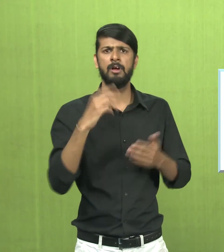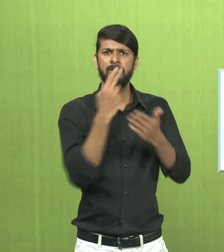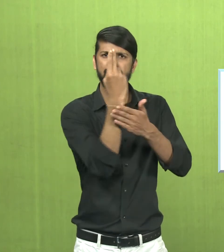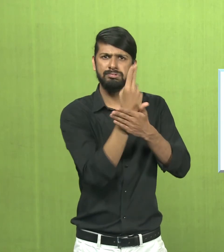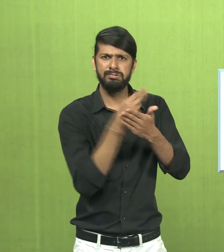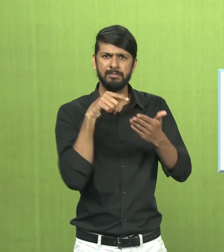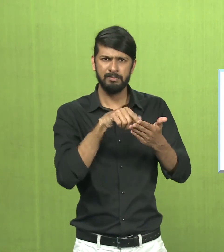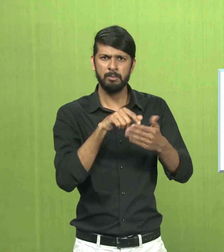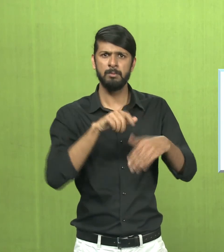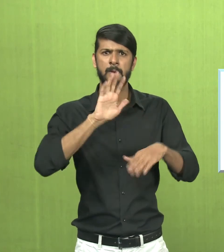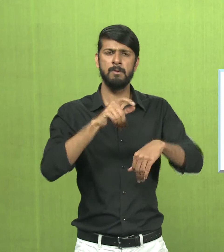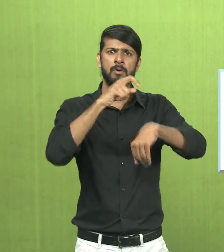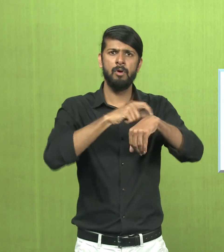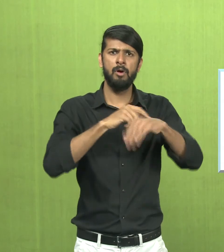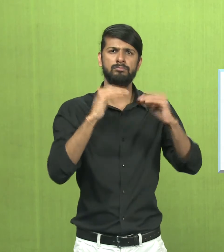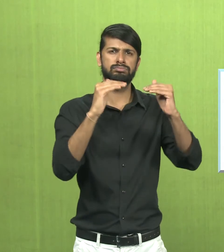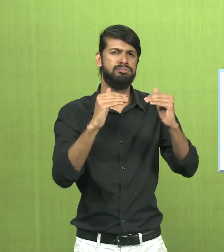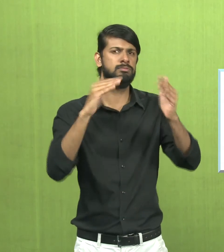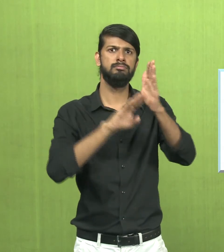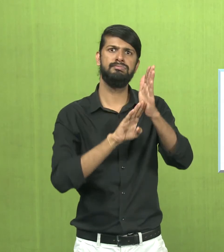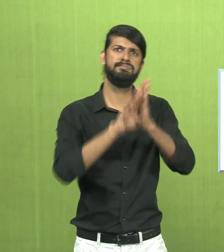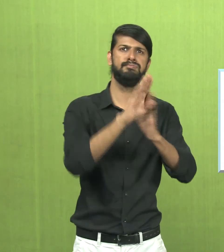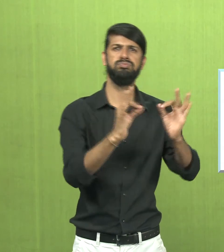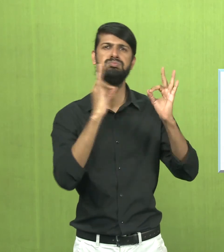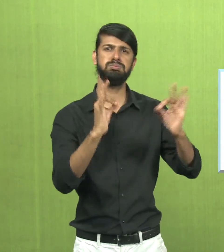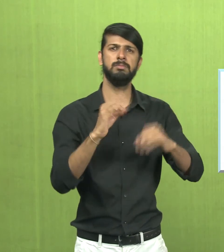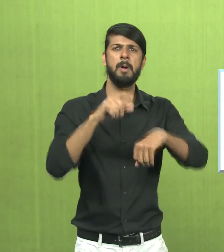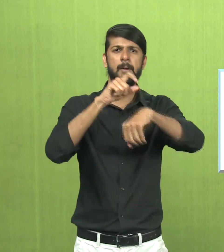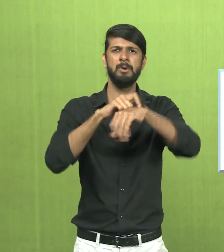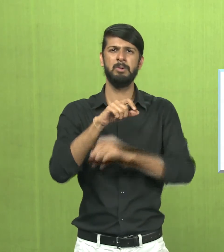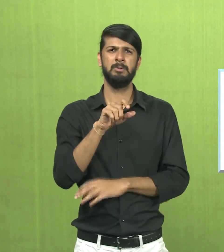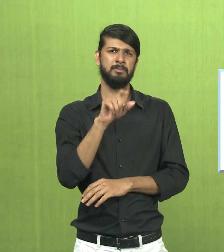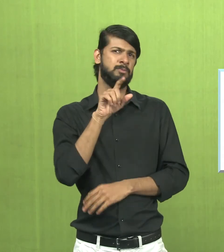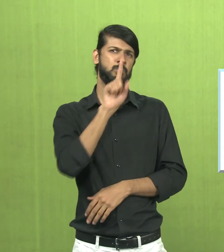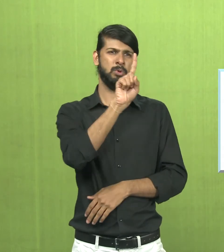Rajasthani painting matured during 16th century.